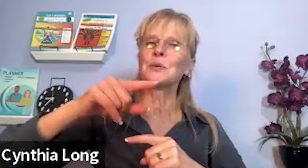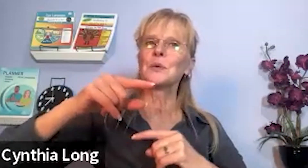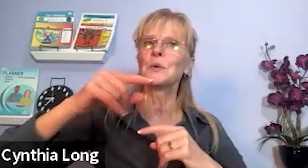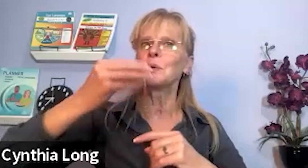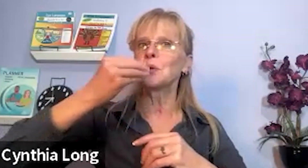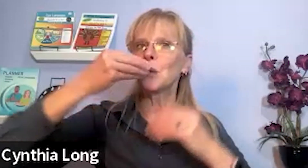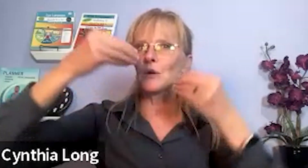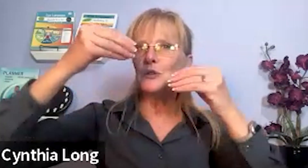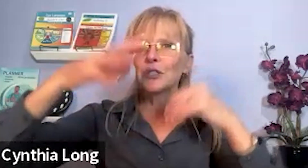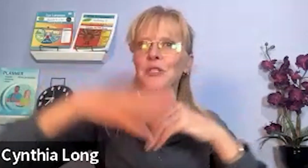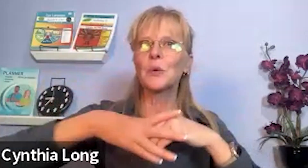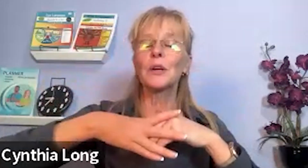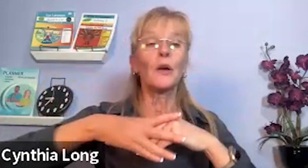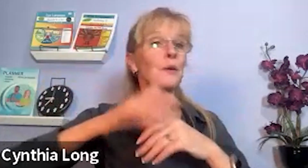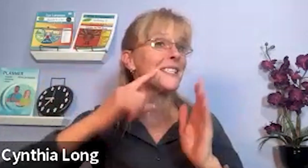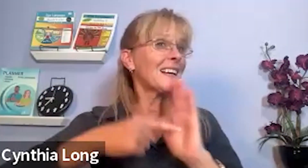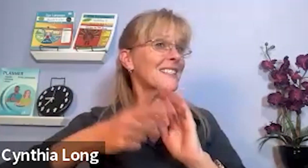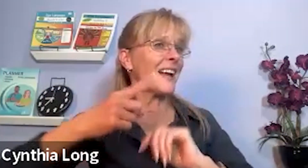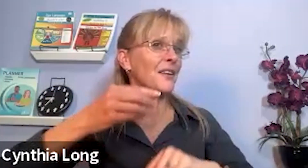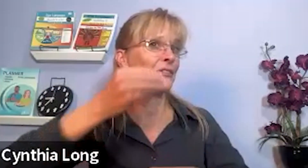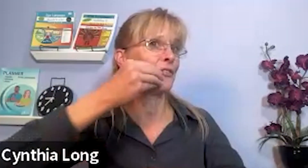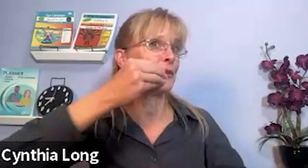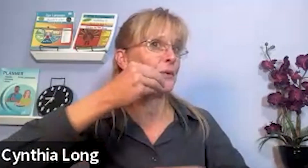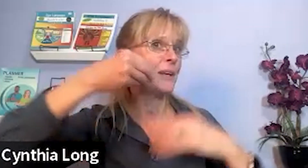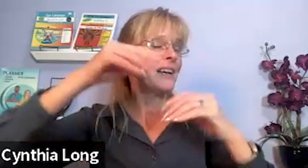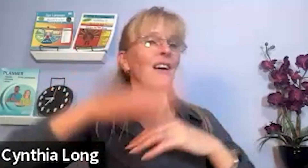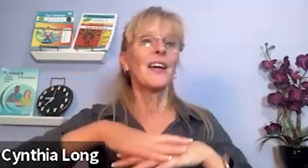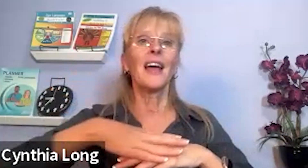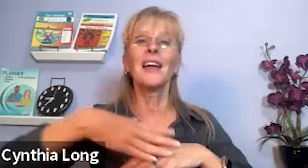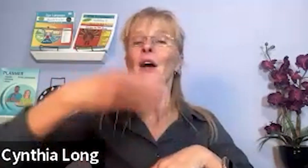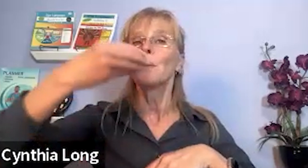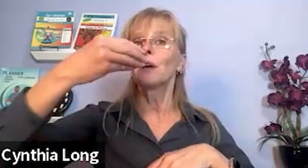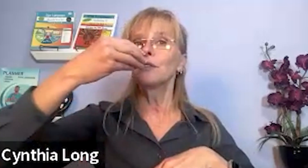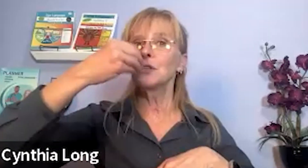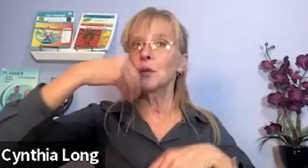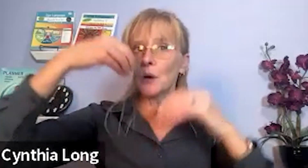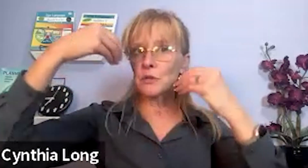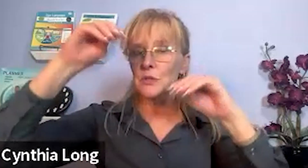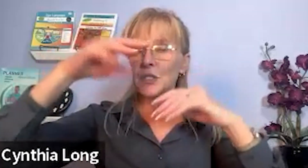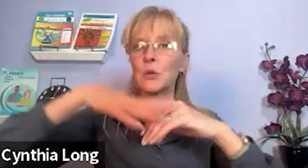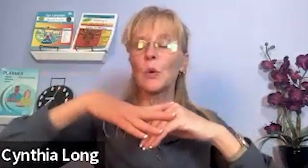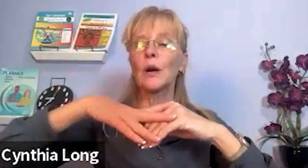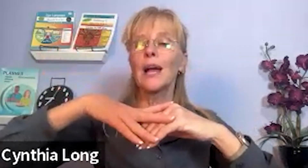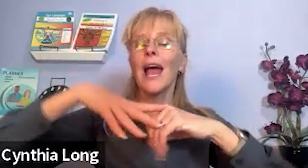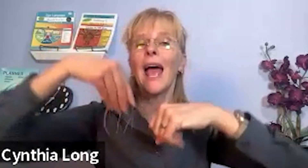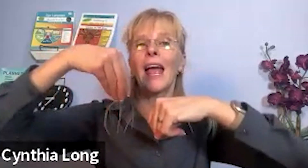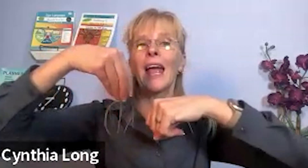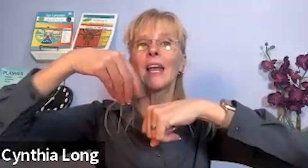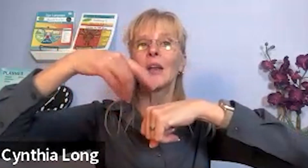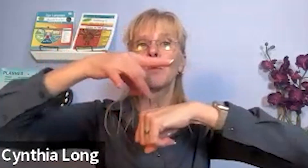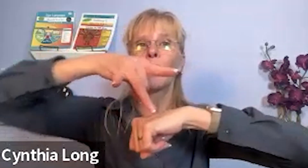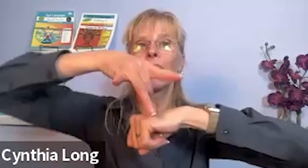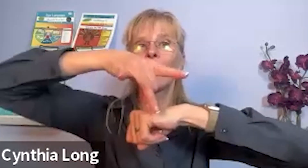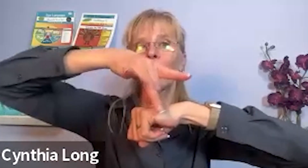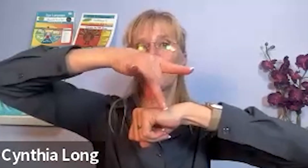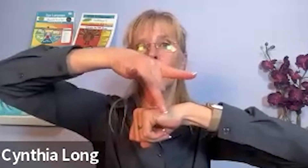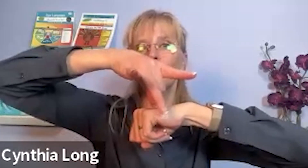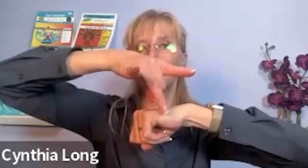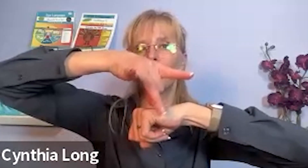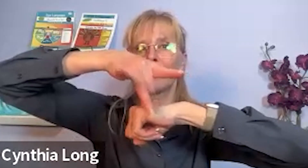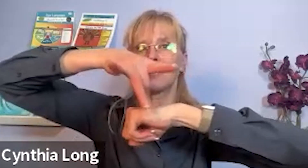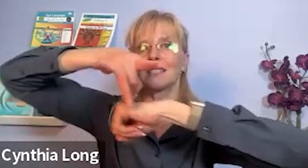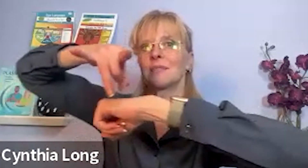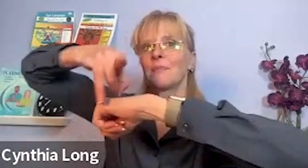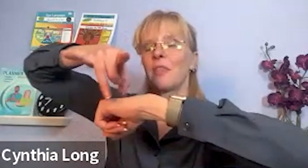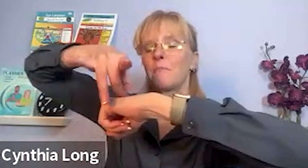go to the grocery store. Notice I signed food, okay? We go to the grocery store and we thump